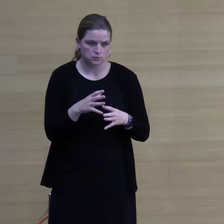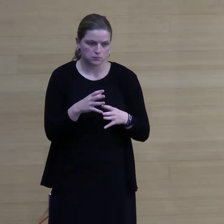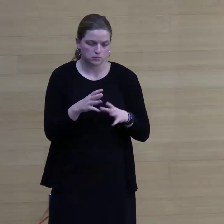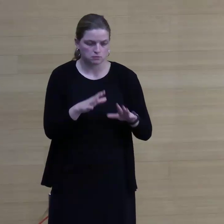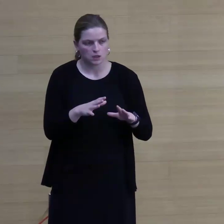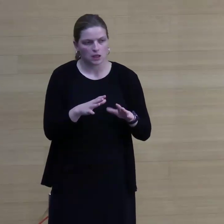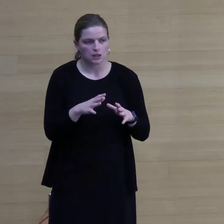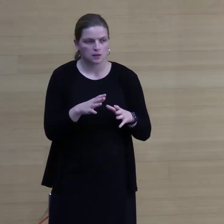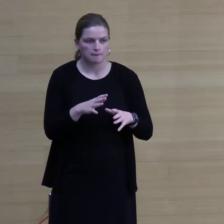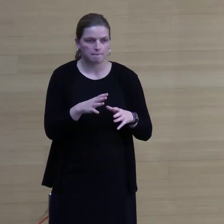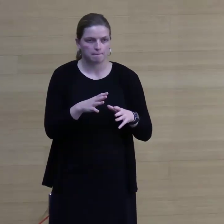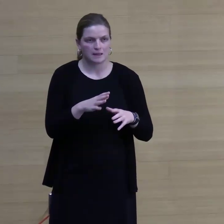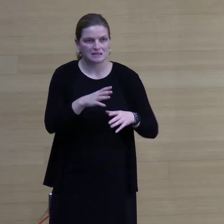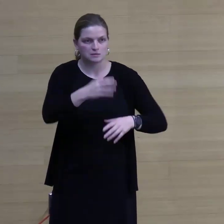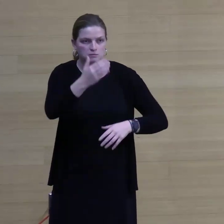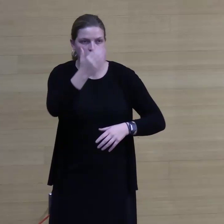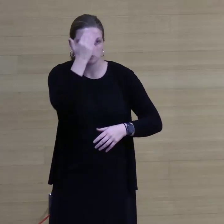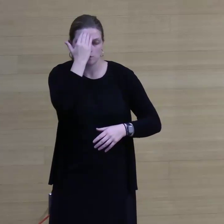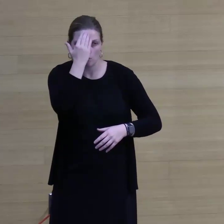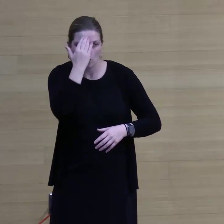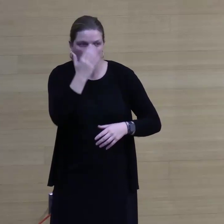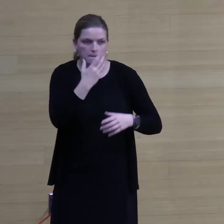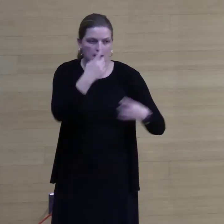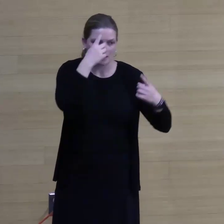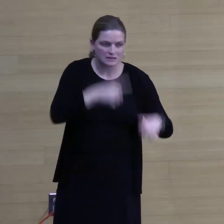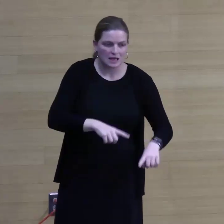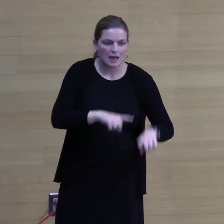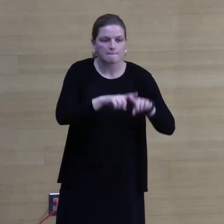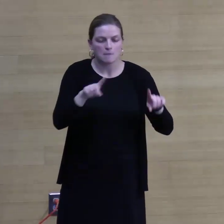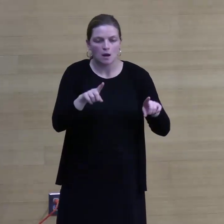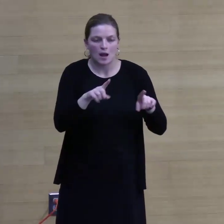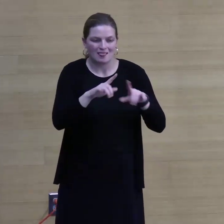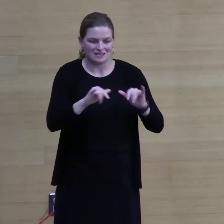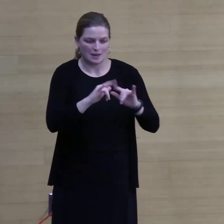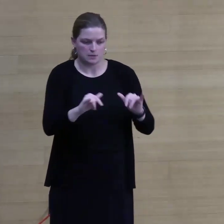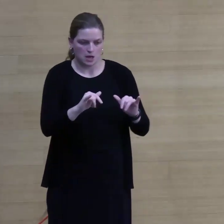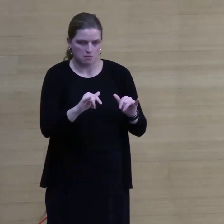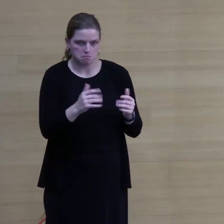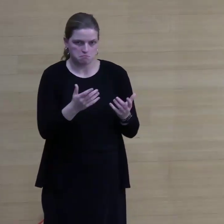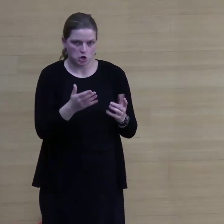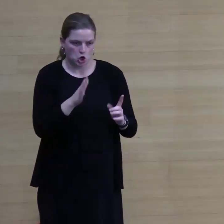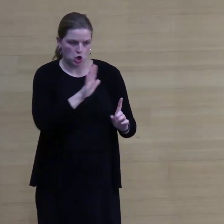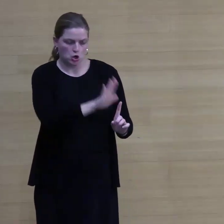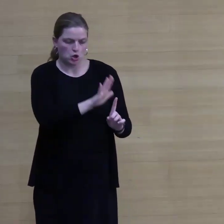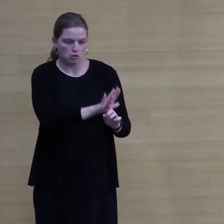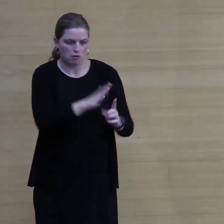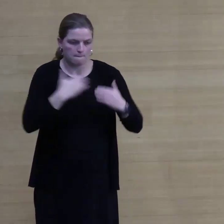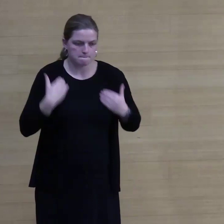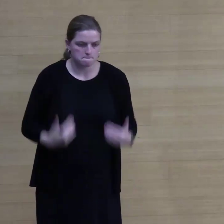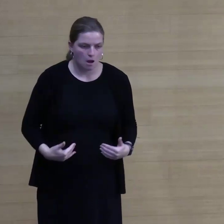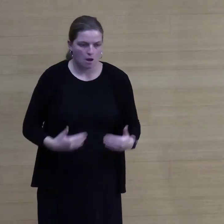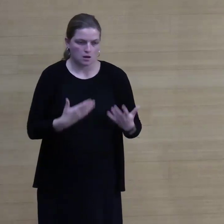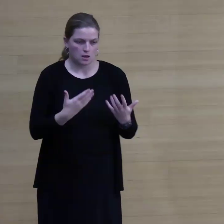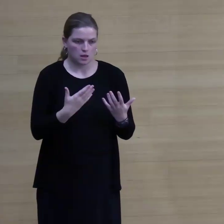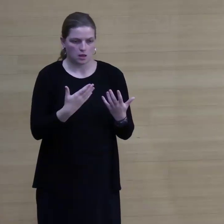informed or having a consent, but with also the fact that his body autonomy